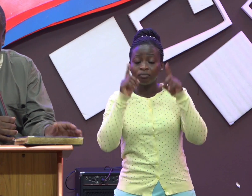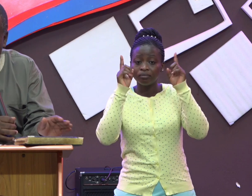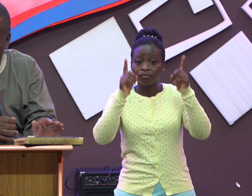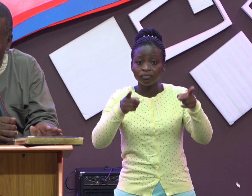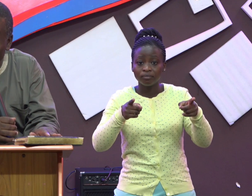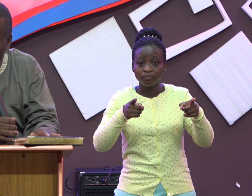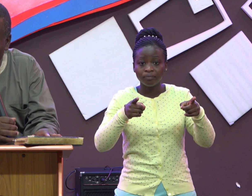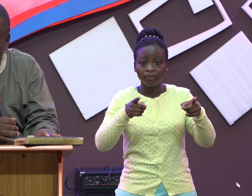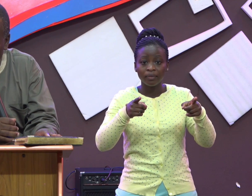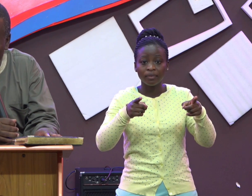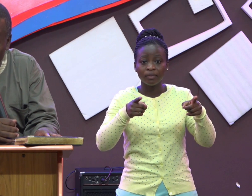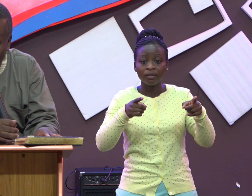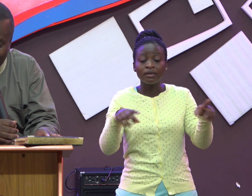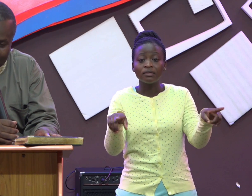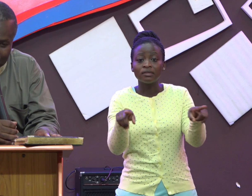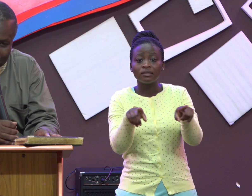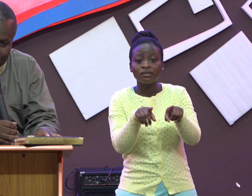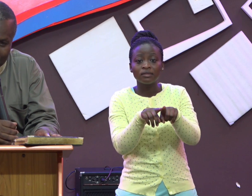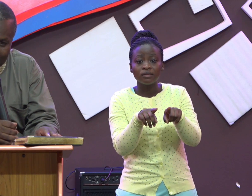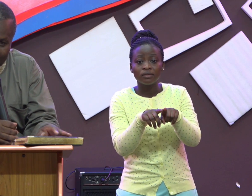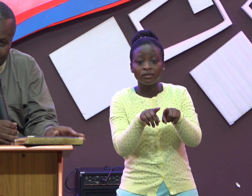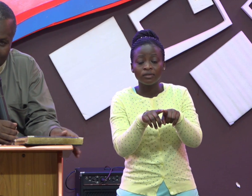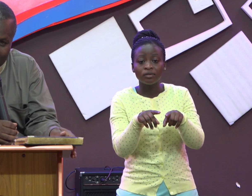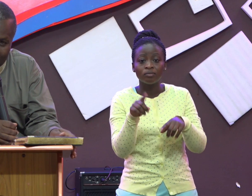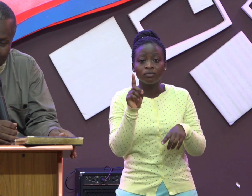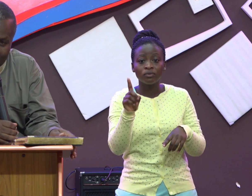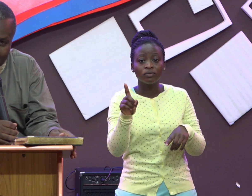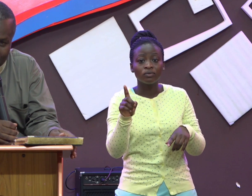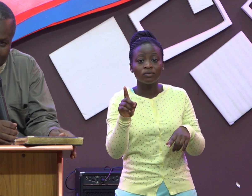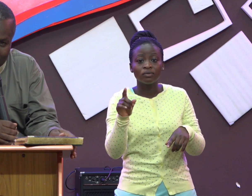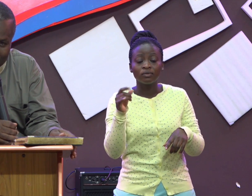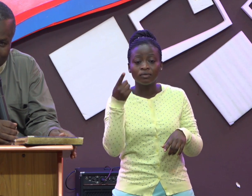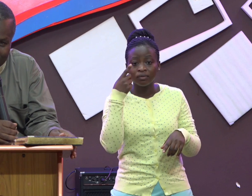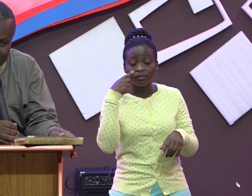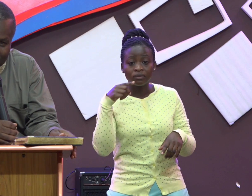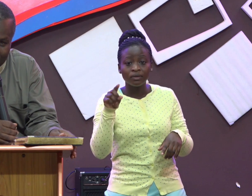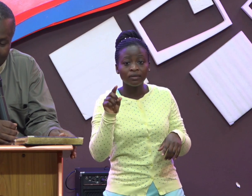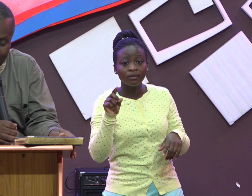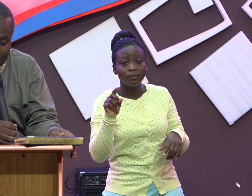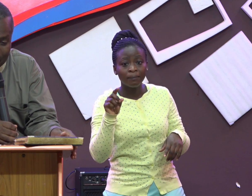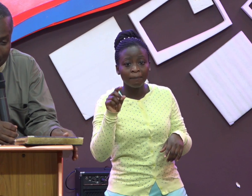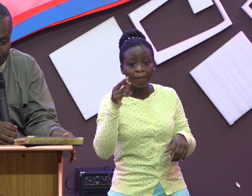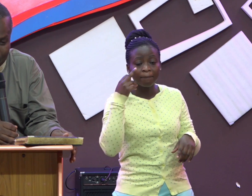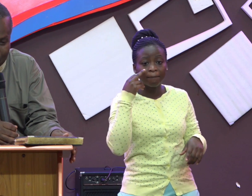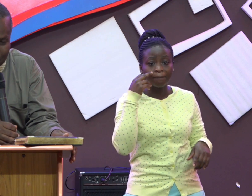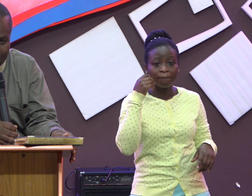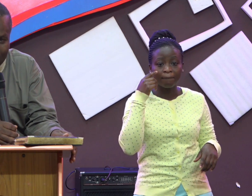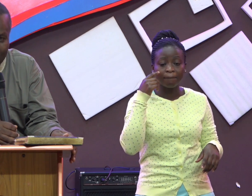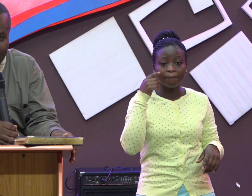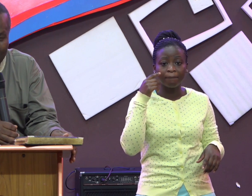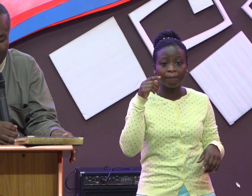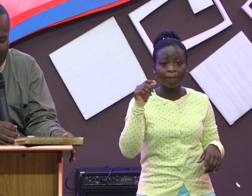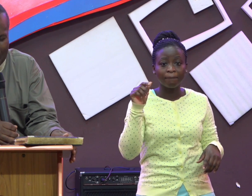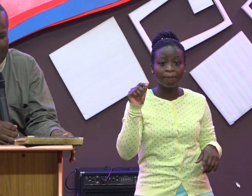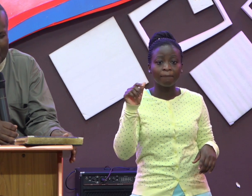bano bolaba abasajja abakuba ekigwa ekizungu. Just like you see those who do boxing. Wrestlers. the wrestlers. Abakube chigwe chizungu. Those who